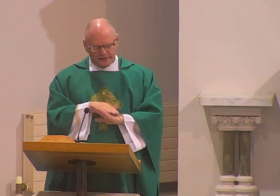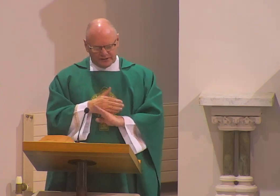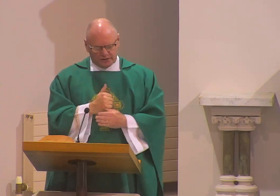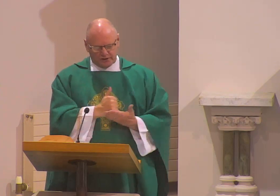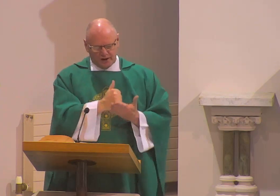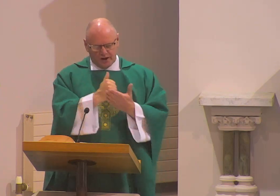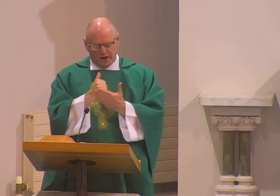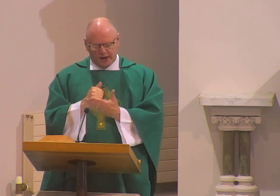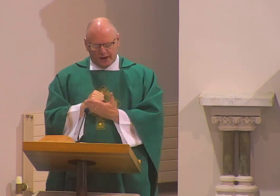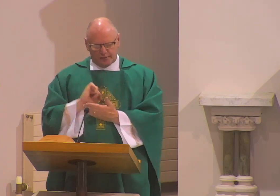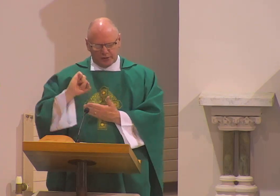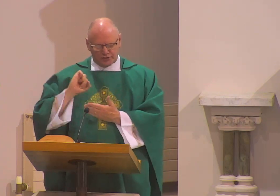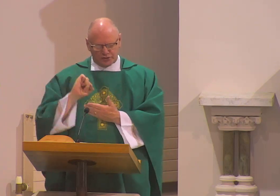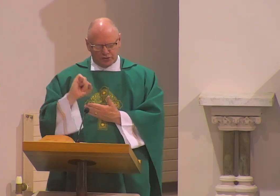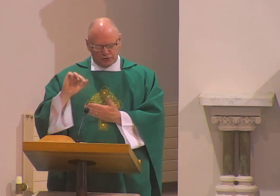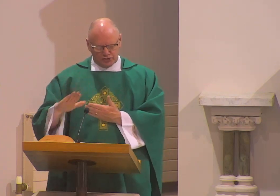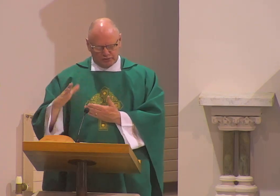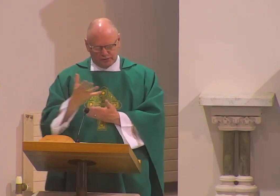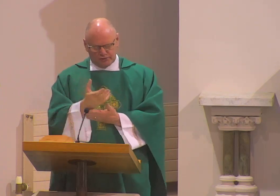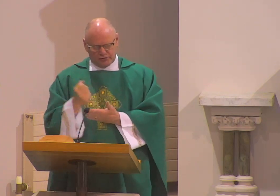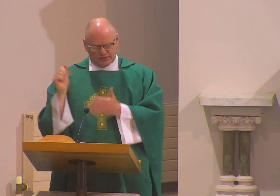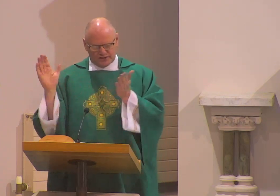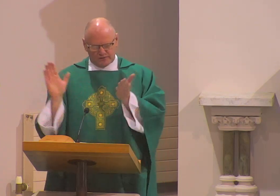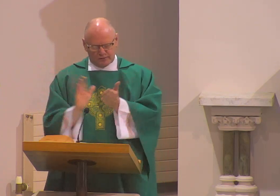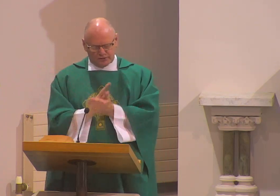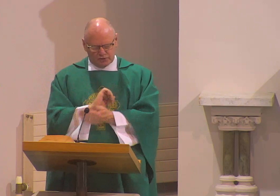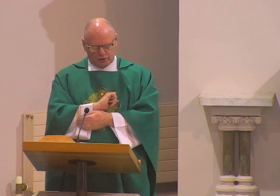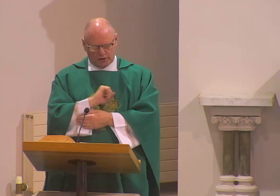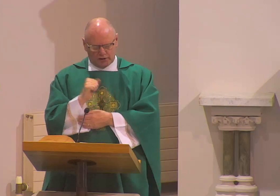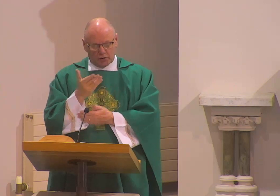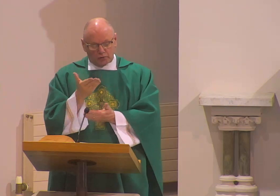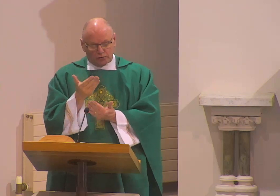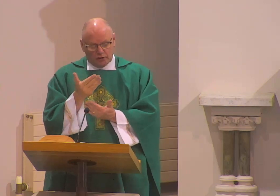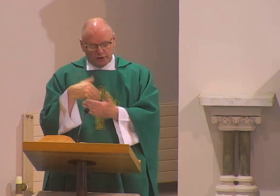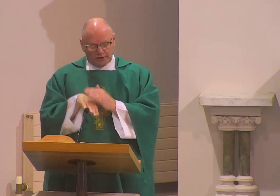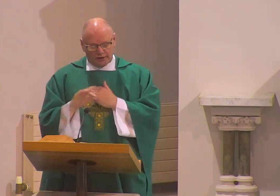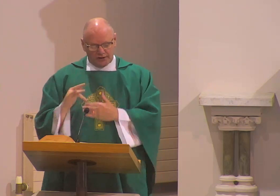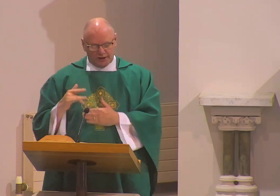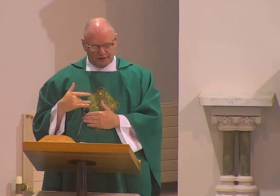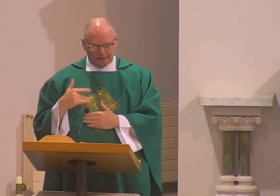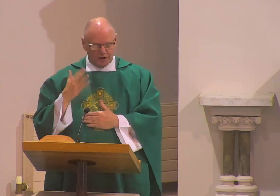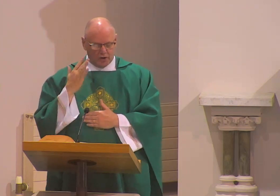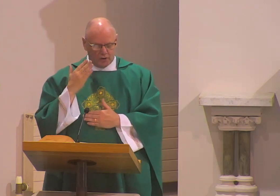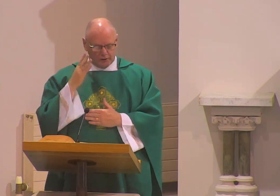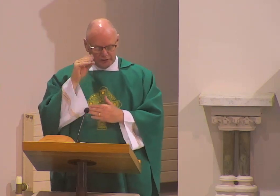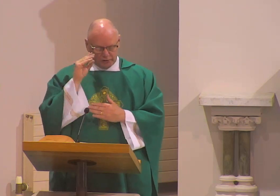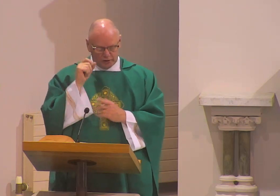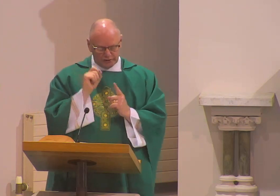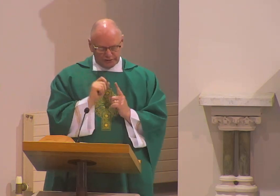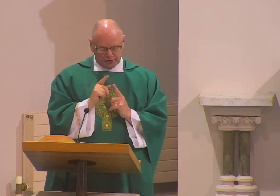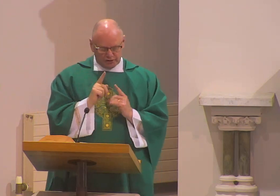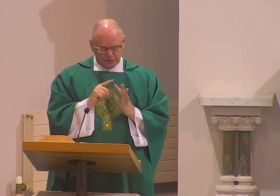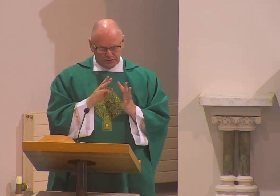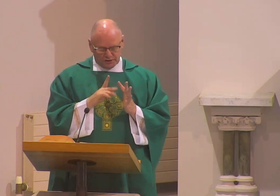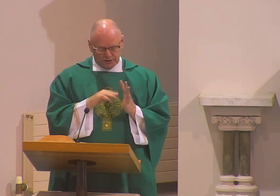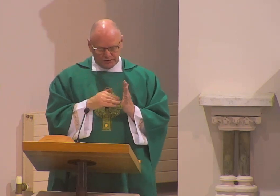his Son. Help us, your children, to accept with joy our own calling in life. When you learned that